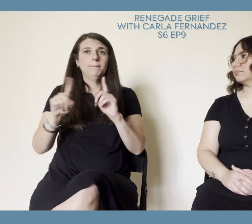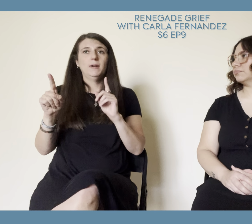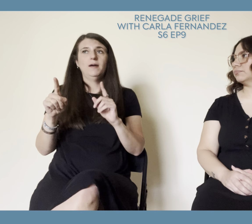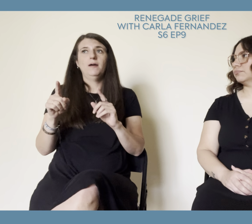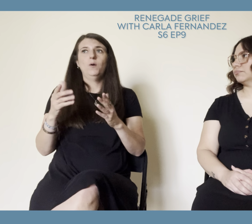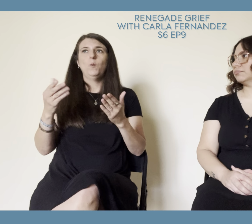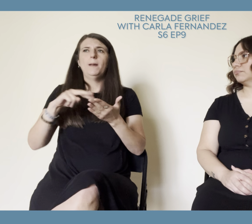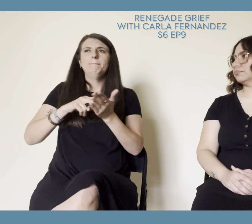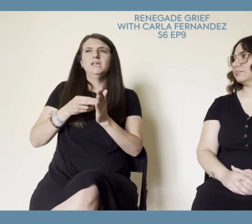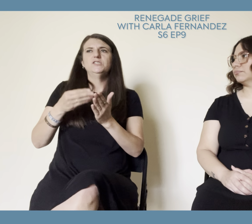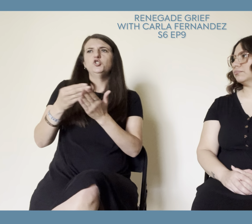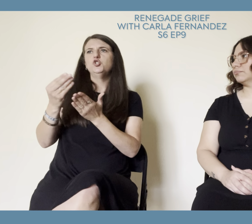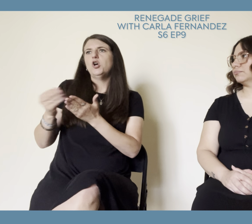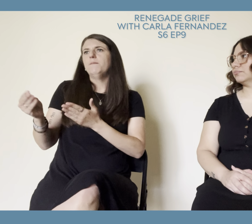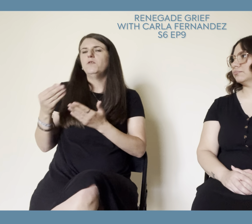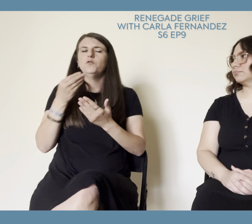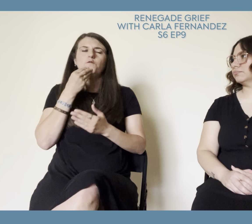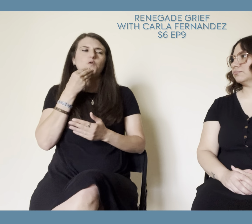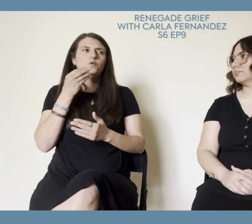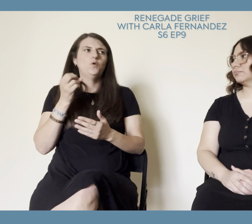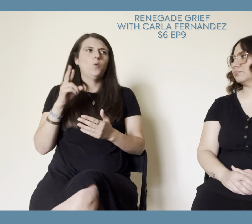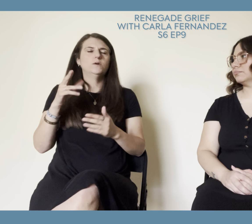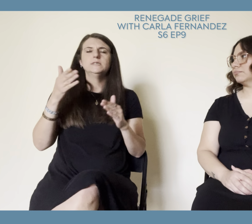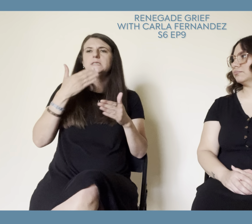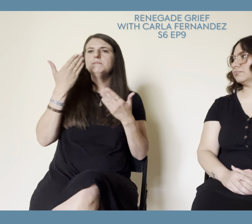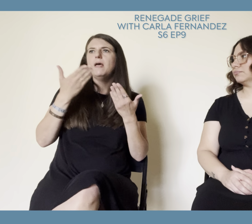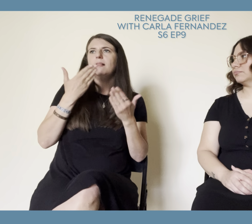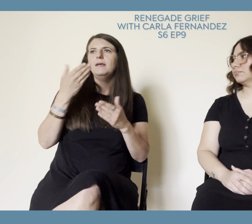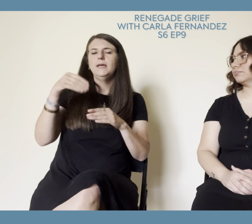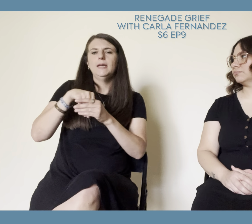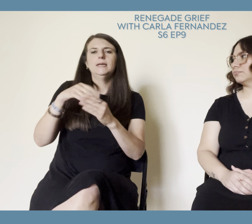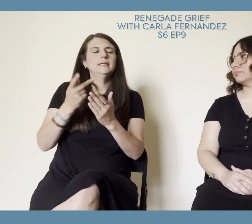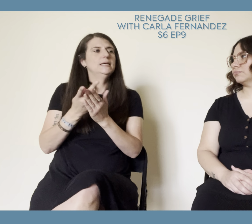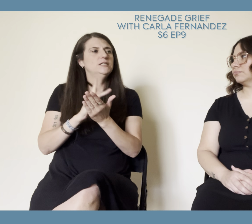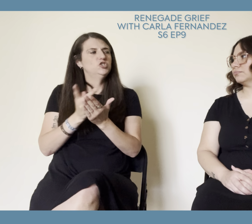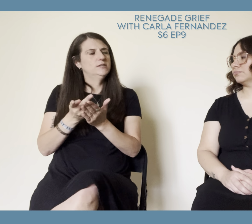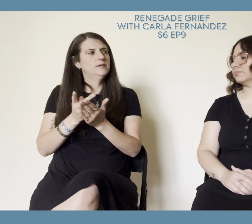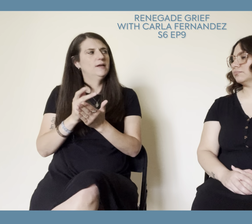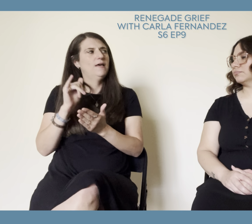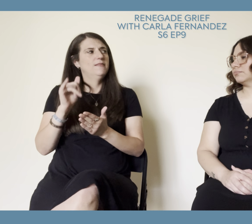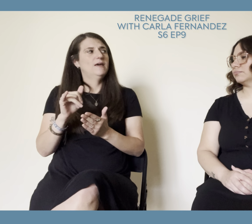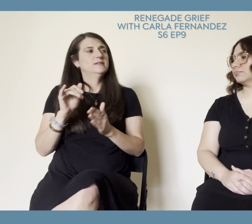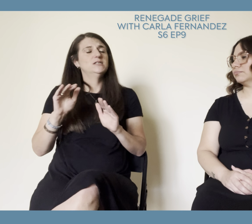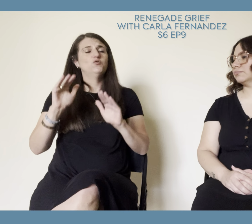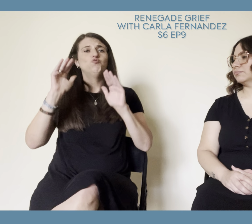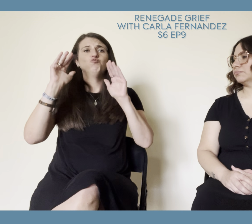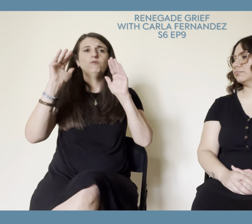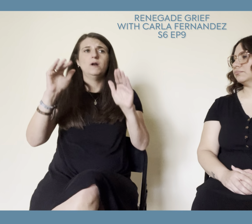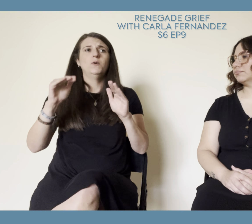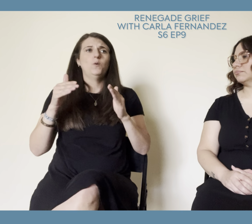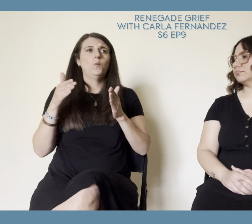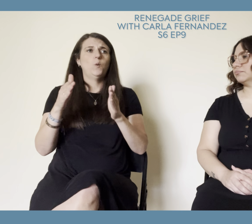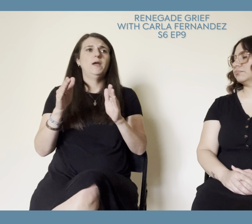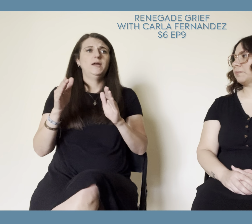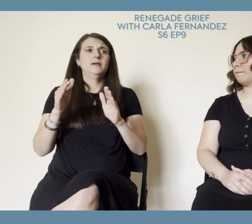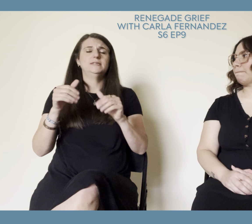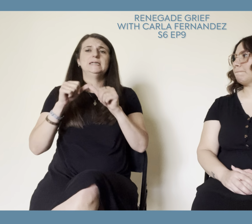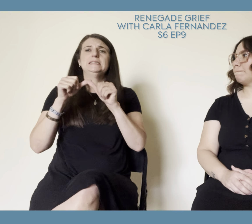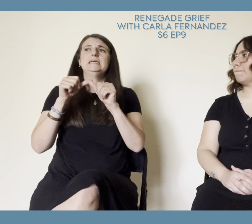those ingredients or smelling those aromas in your kitchen. To me, that is like an incredible way of continuing bonds. As we talk about in